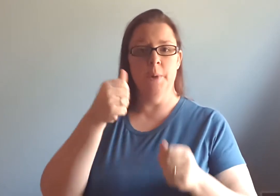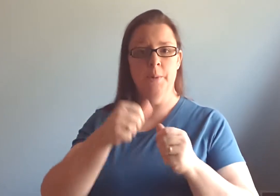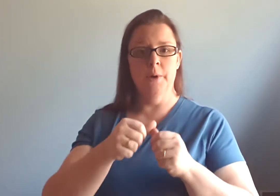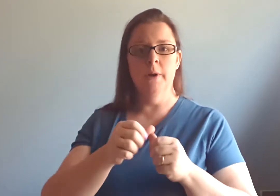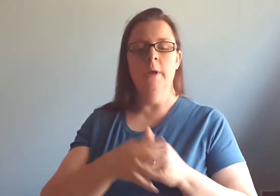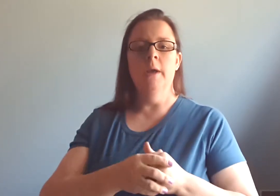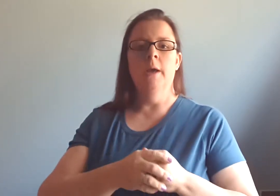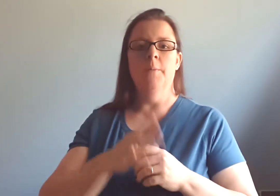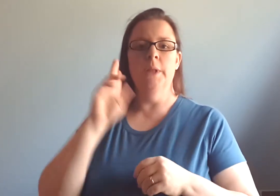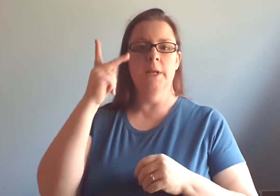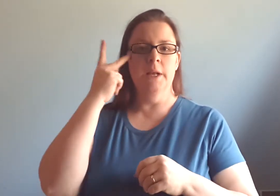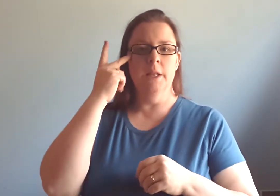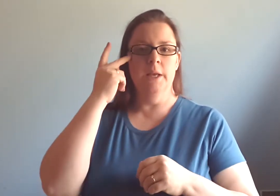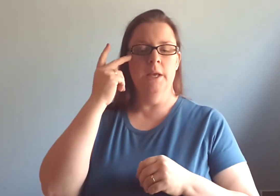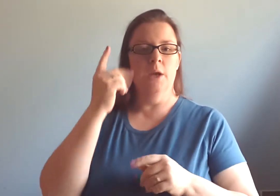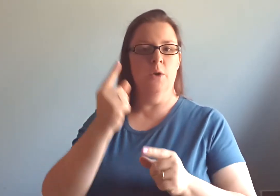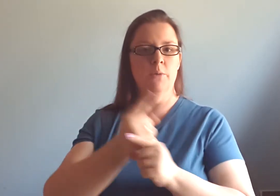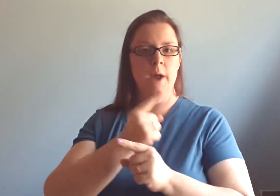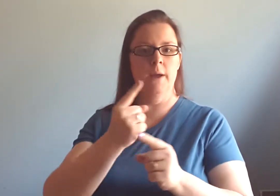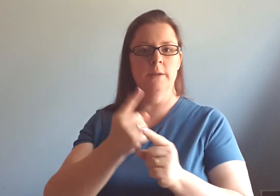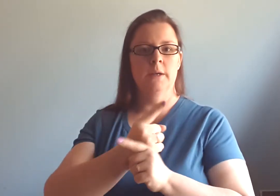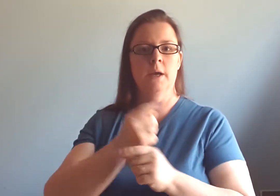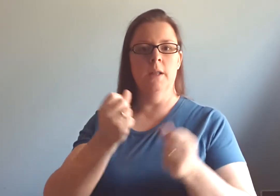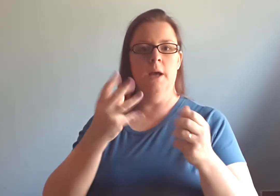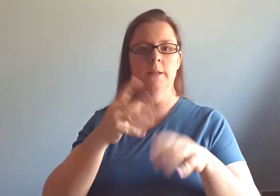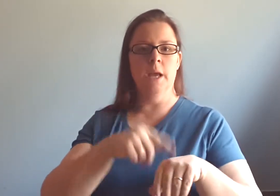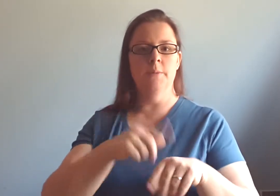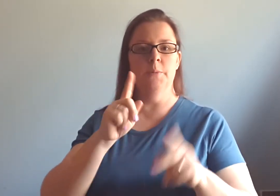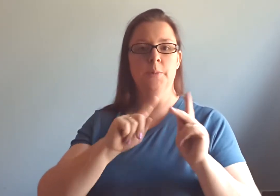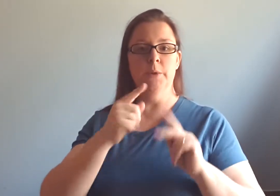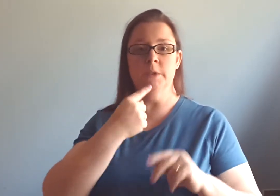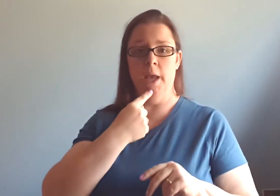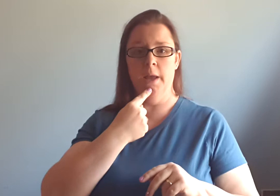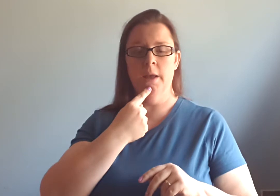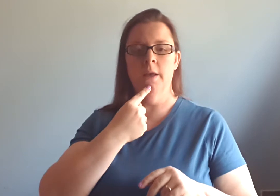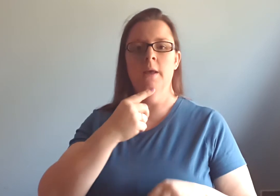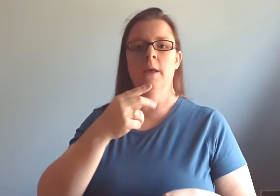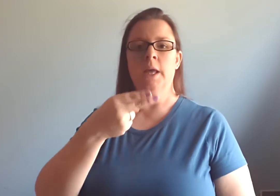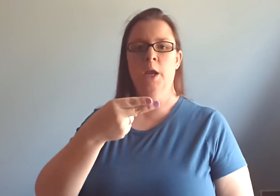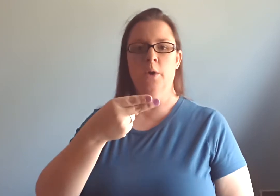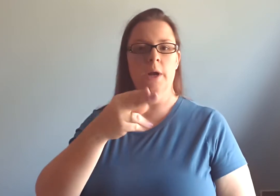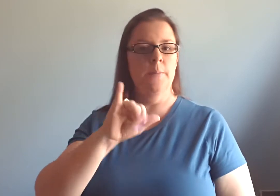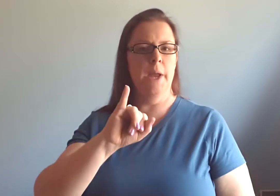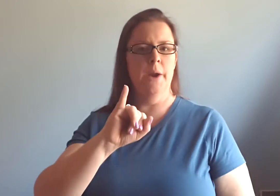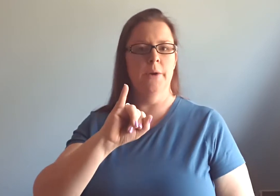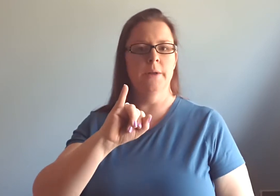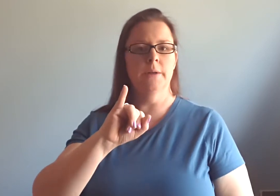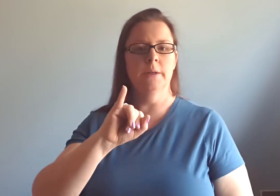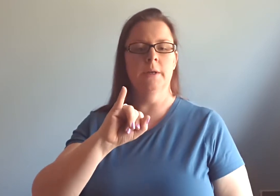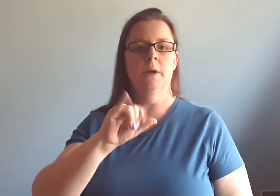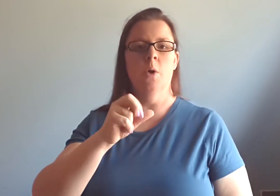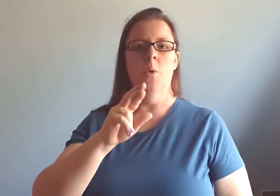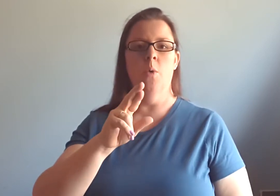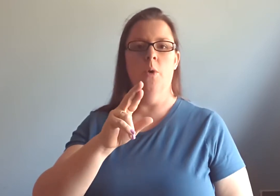remember. Politically correct, a lot of times people say hearing impaired,